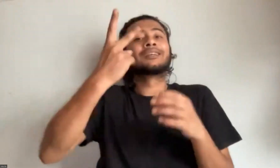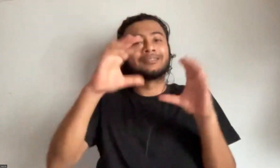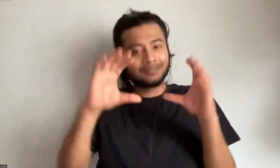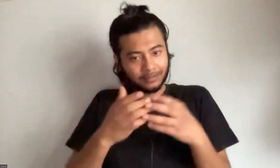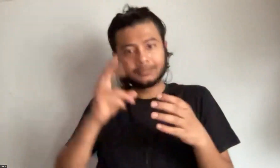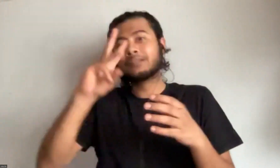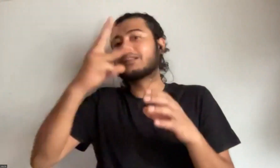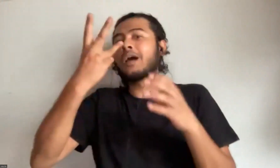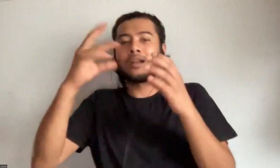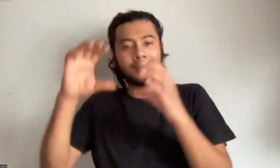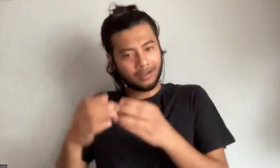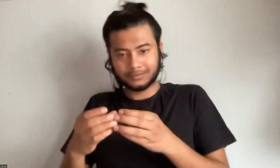different processes of